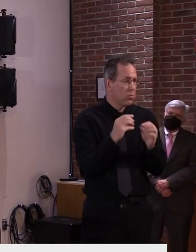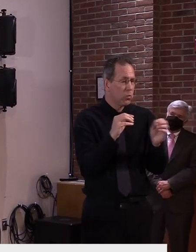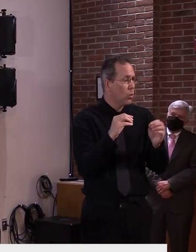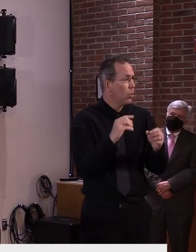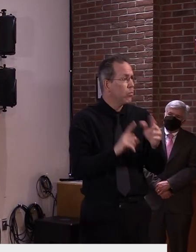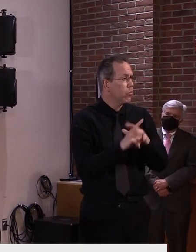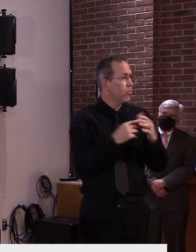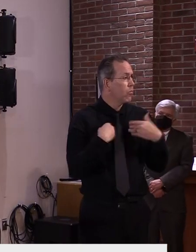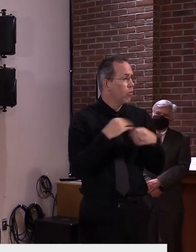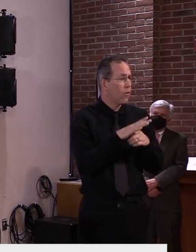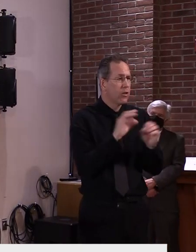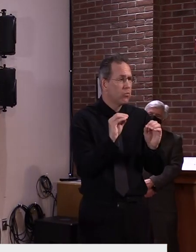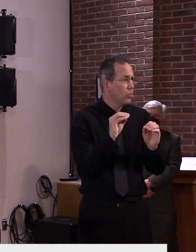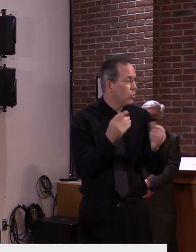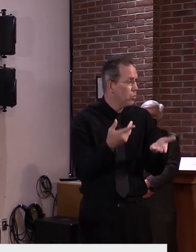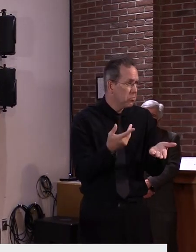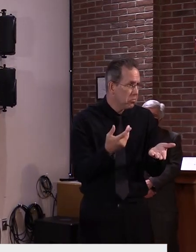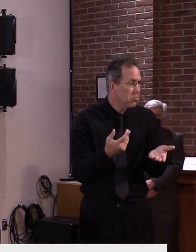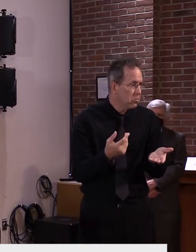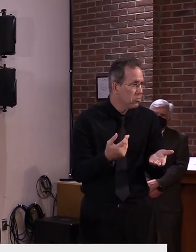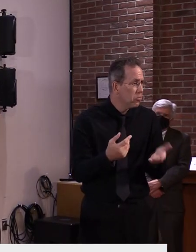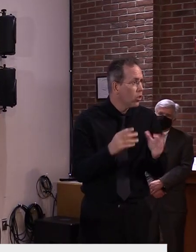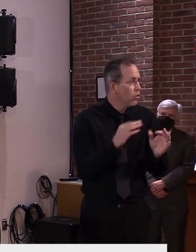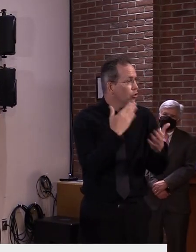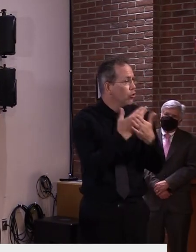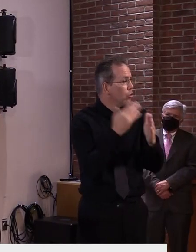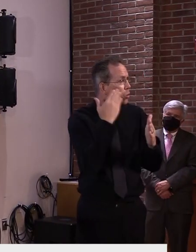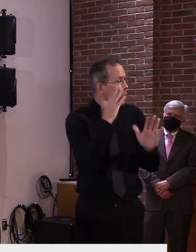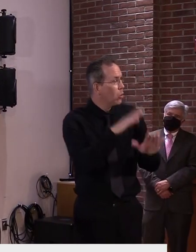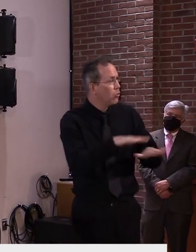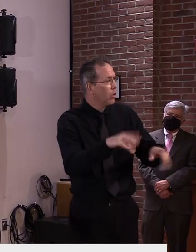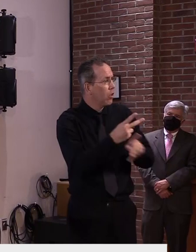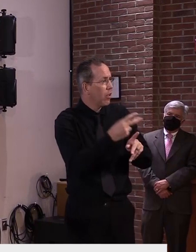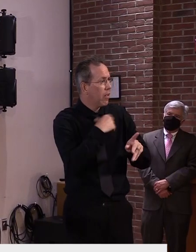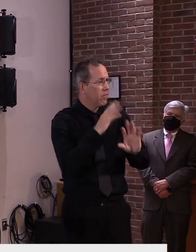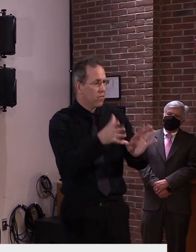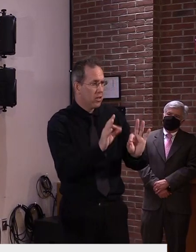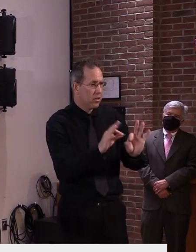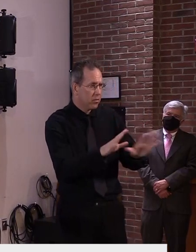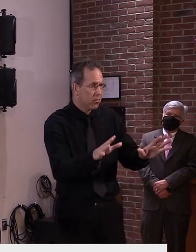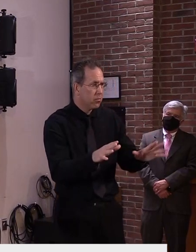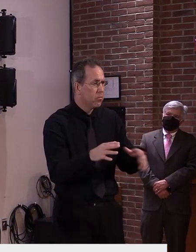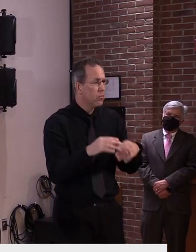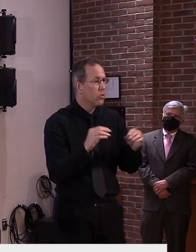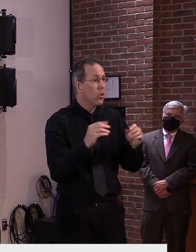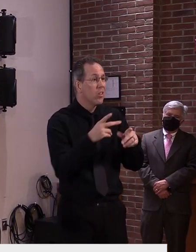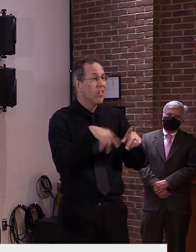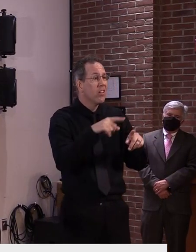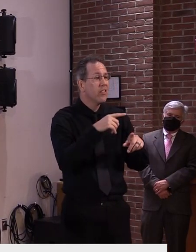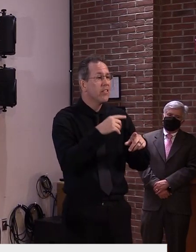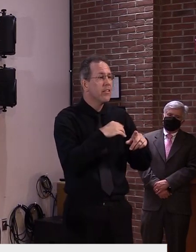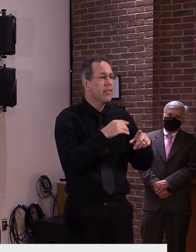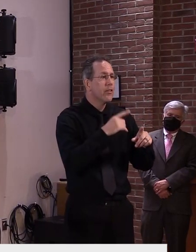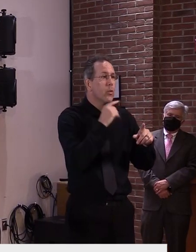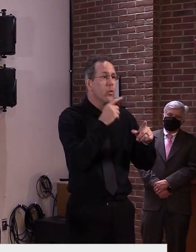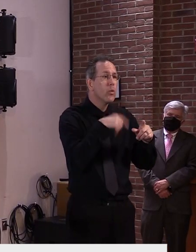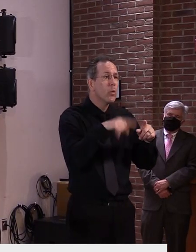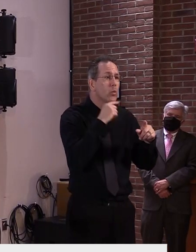It's a good example because, again, as you pointed out, it was an adult who was the ill person